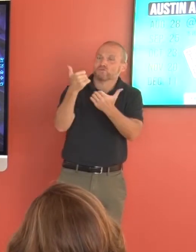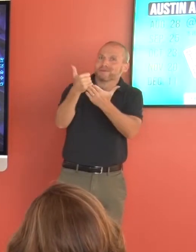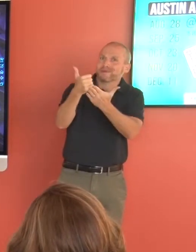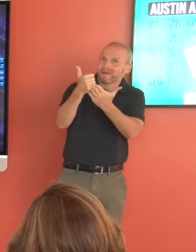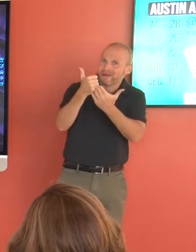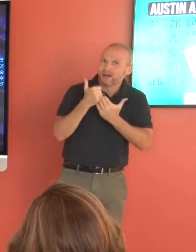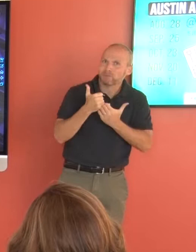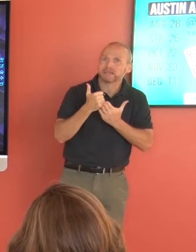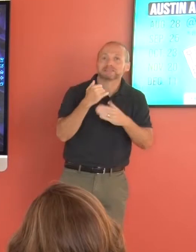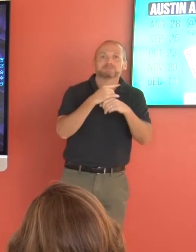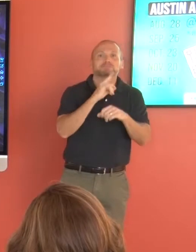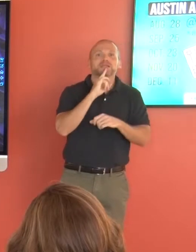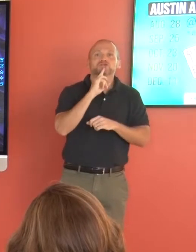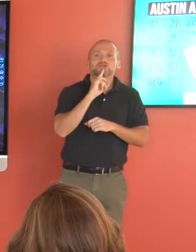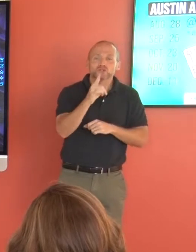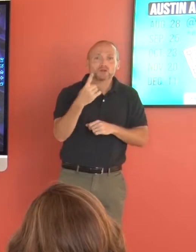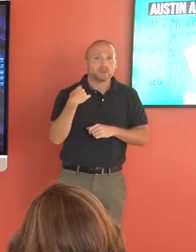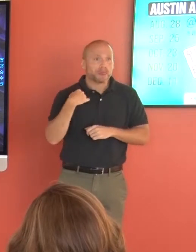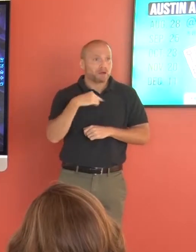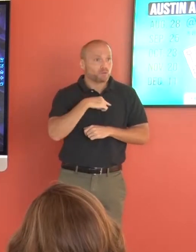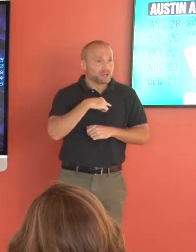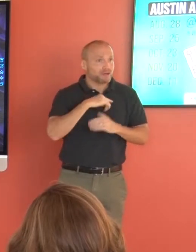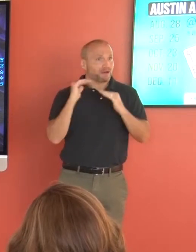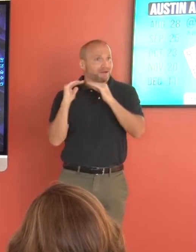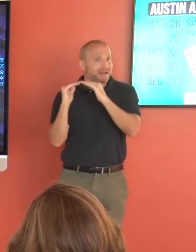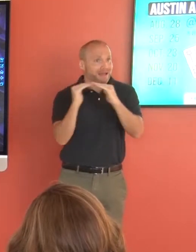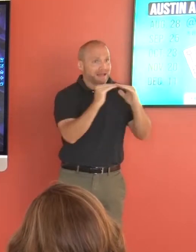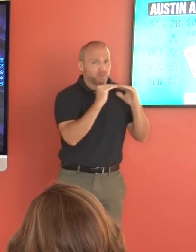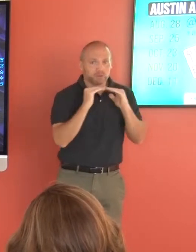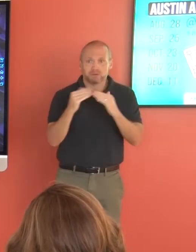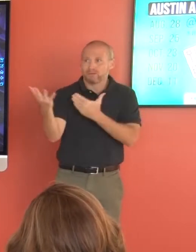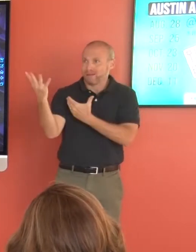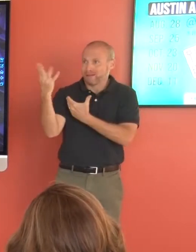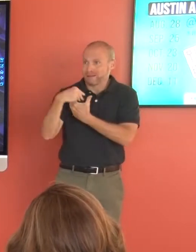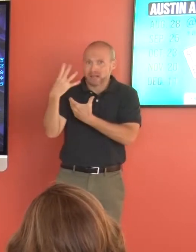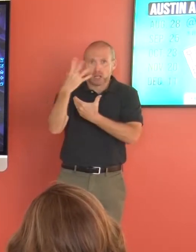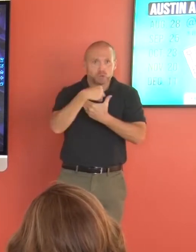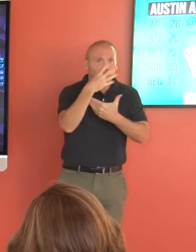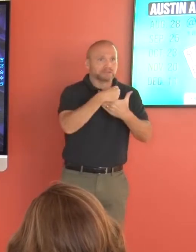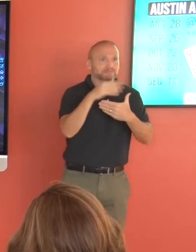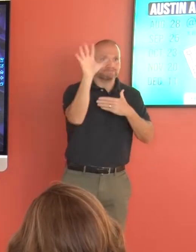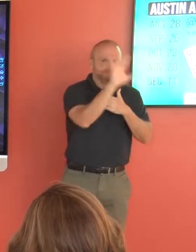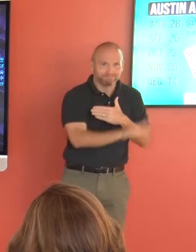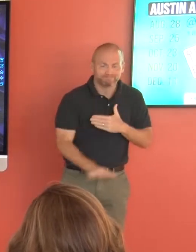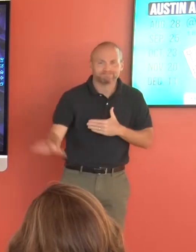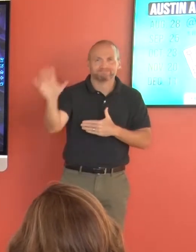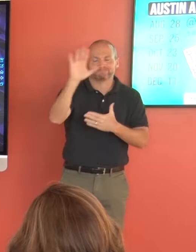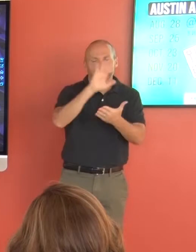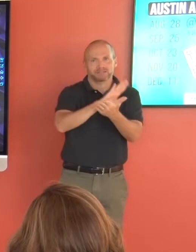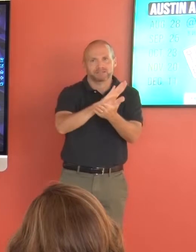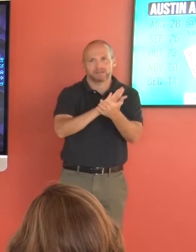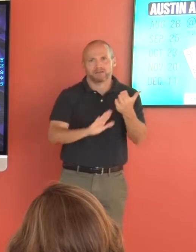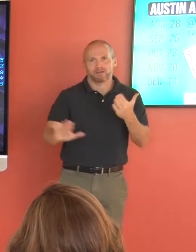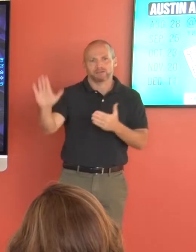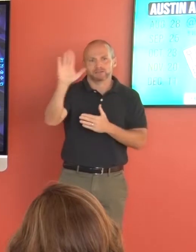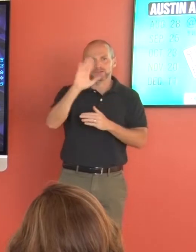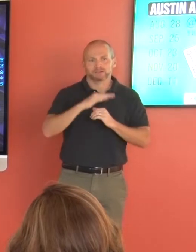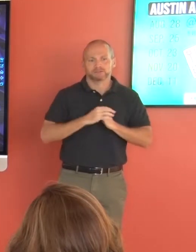steps to make sure that we are equitable and inclusive throughout the college.